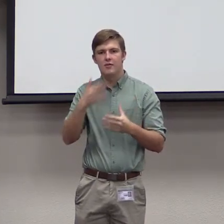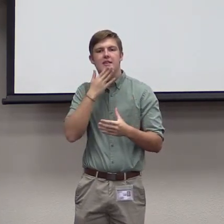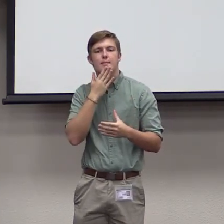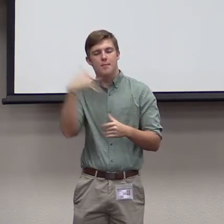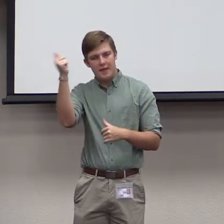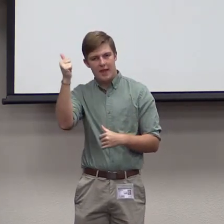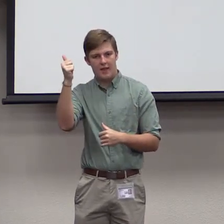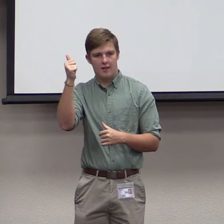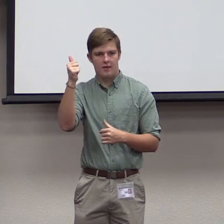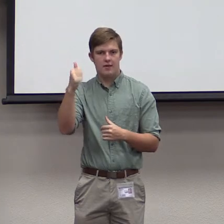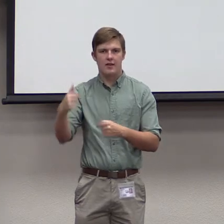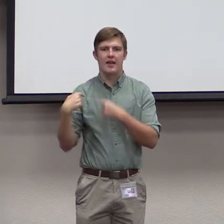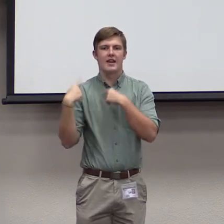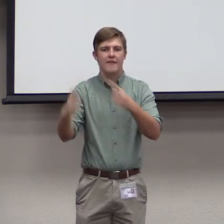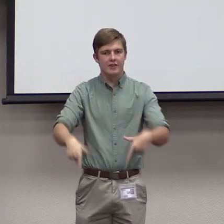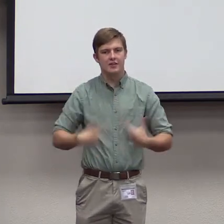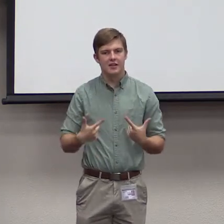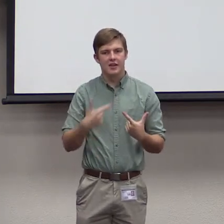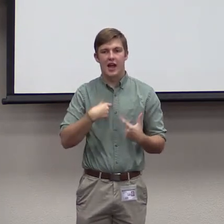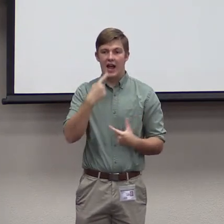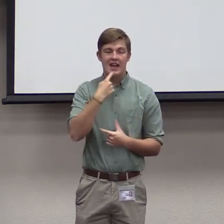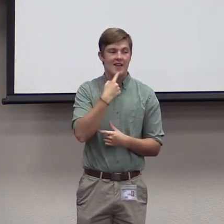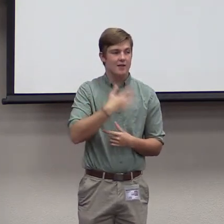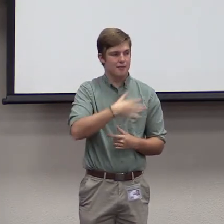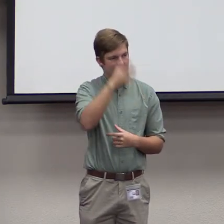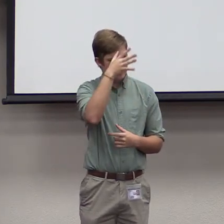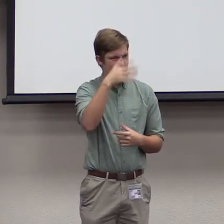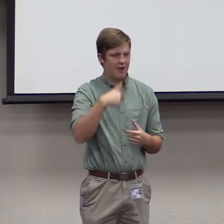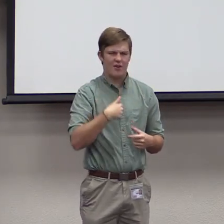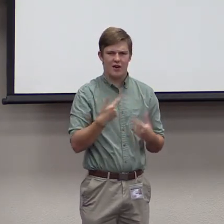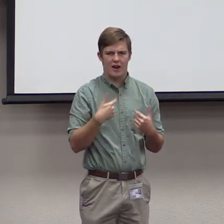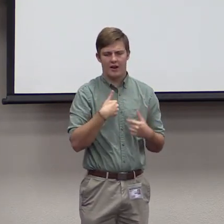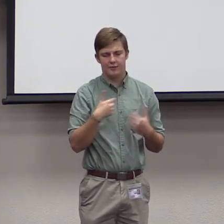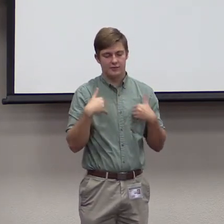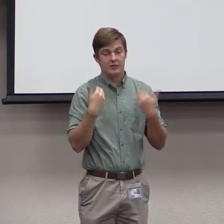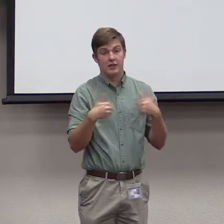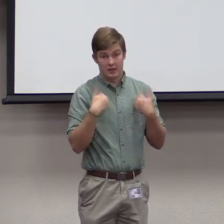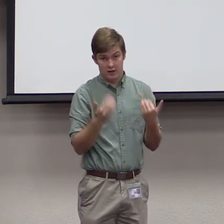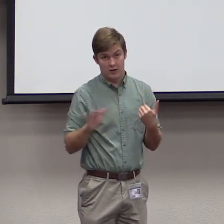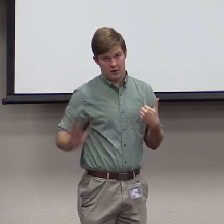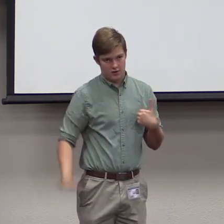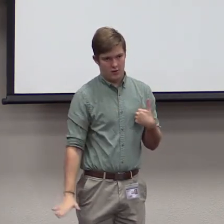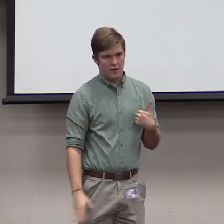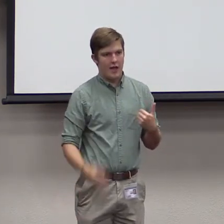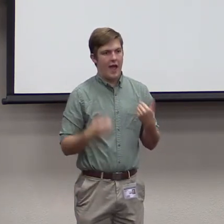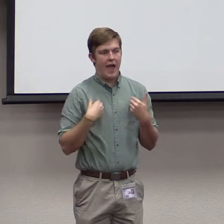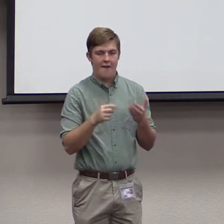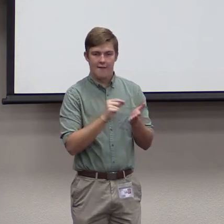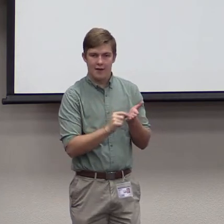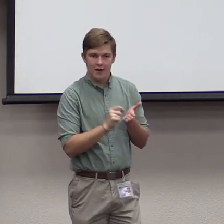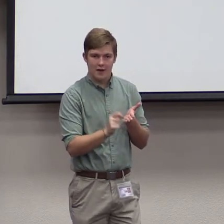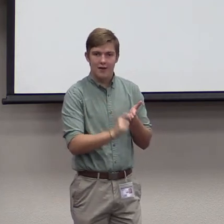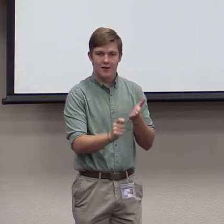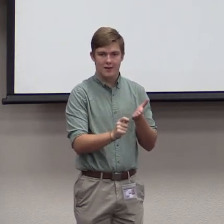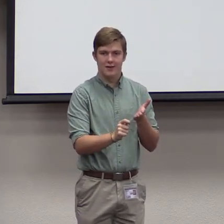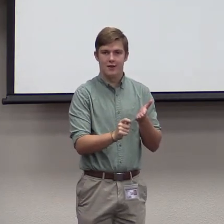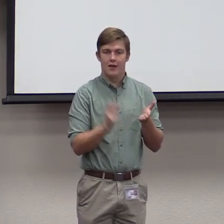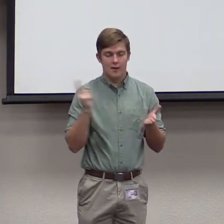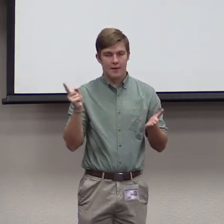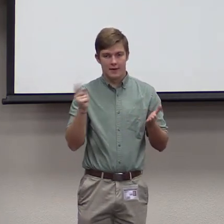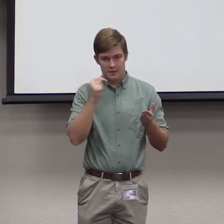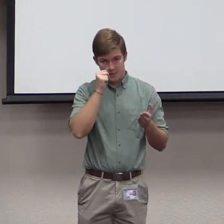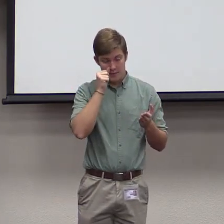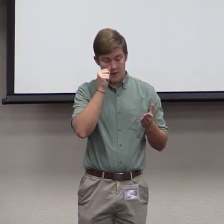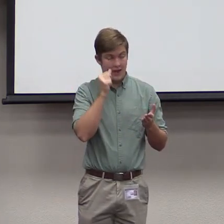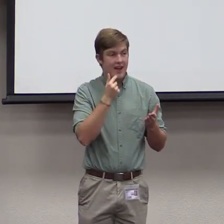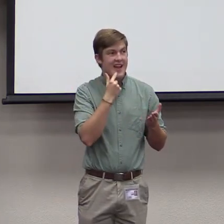later. And I said to my dad, I remember when I was very young, I have a card signed by Steve Largent. And I